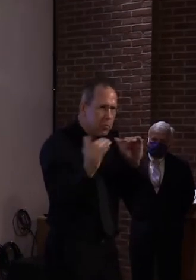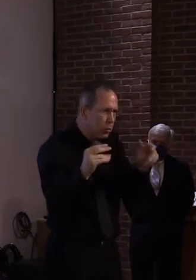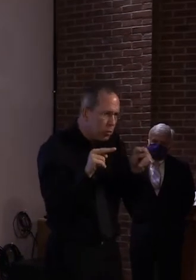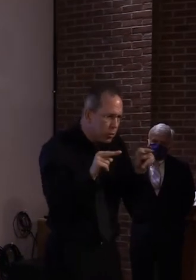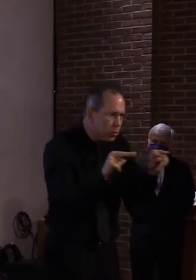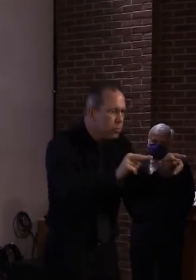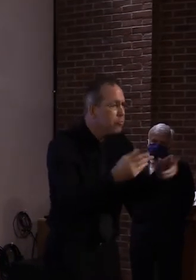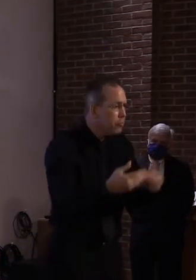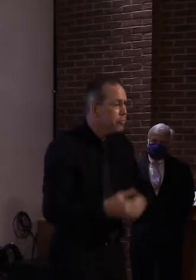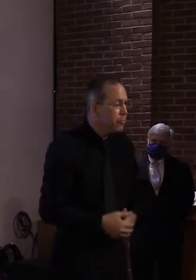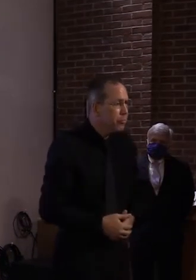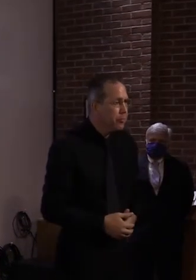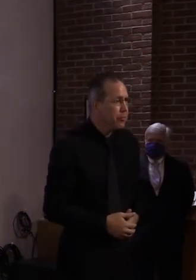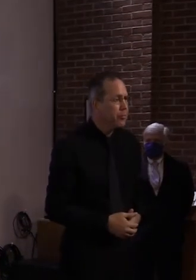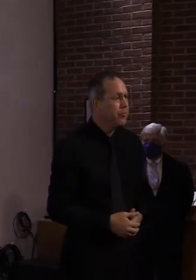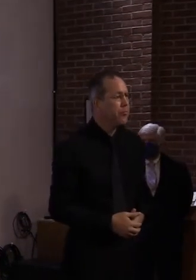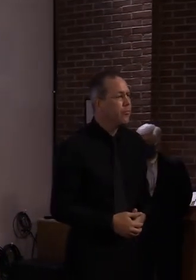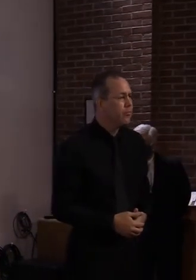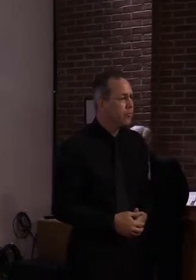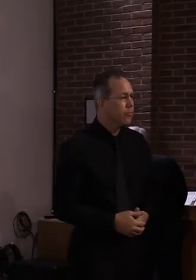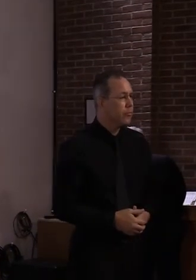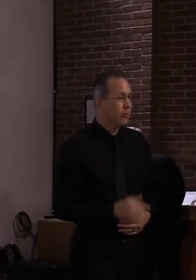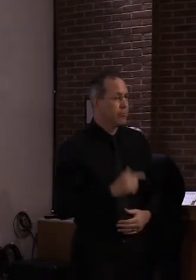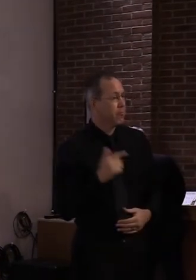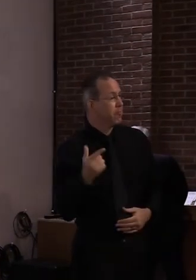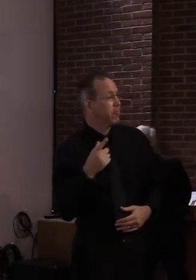good answer. Now it's my turn.